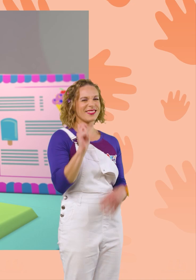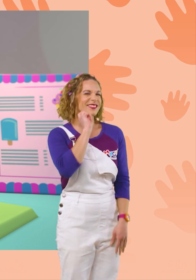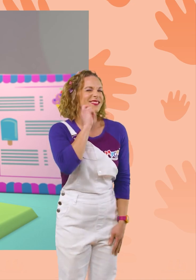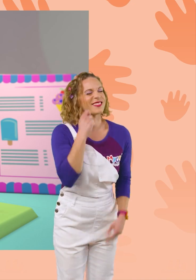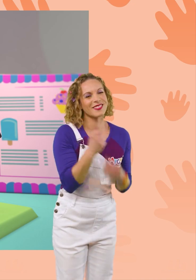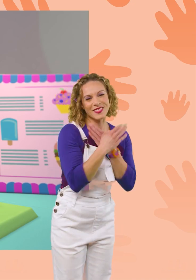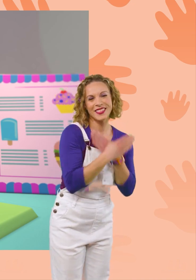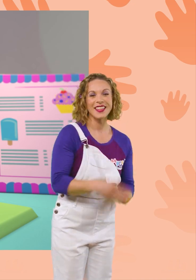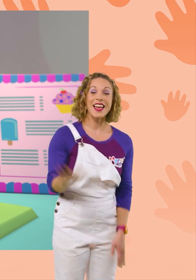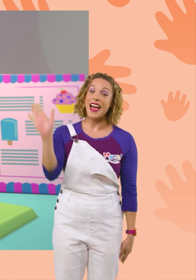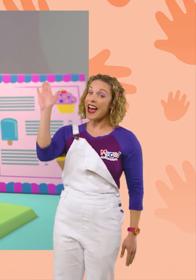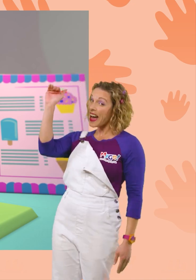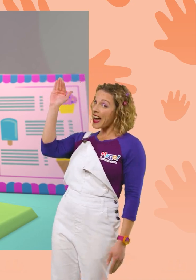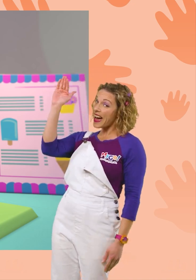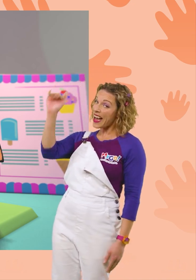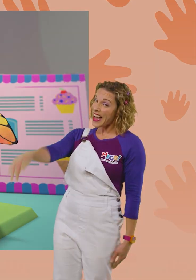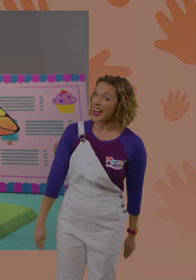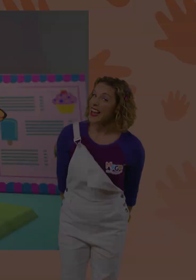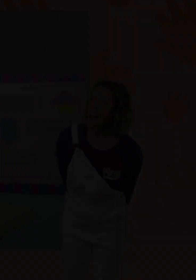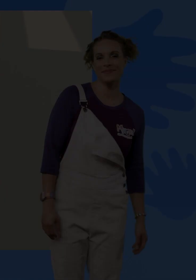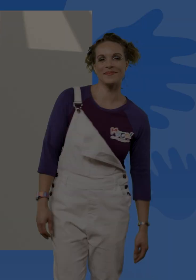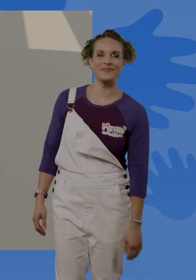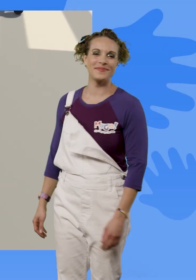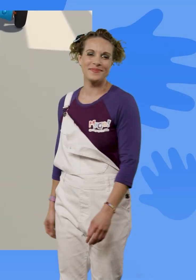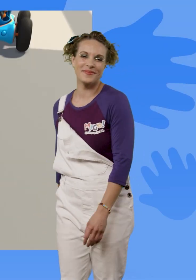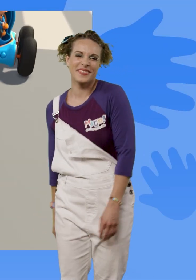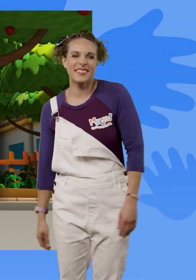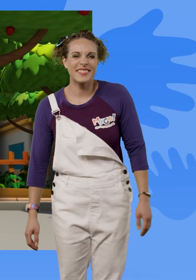Blippi. Bye-bye.